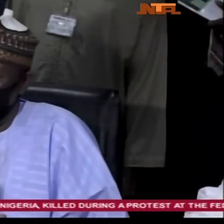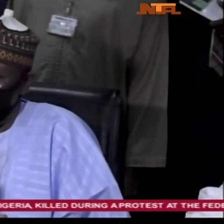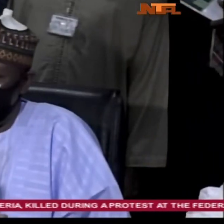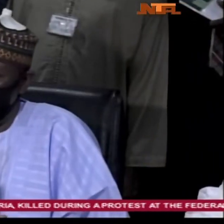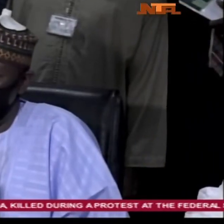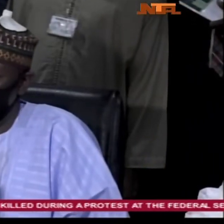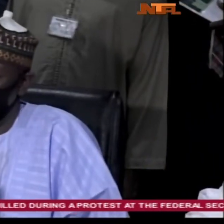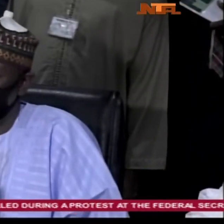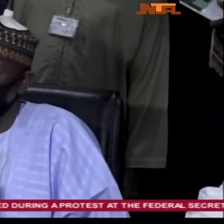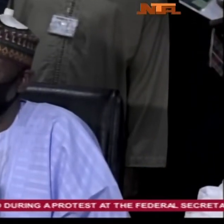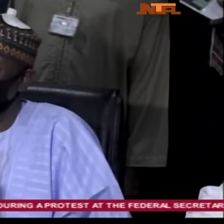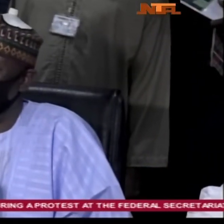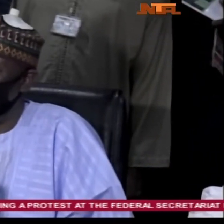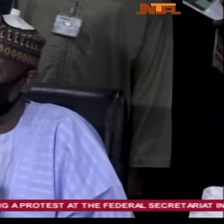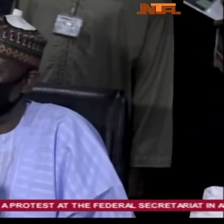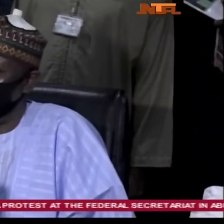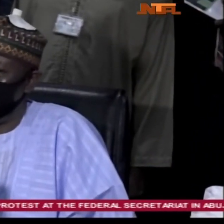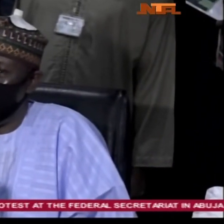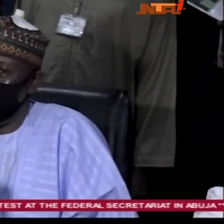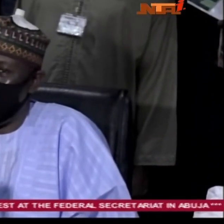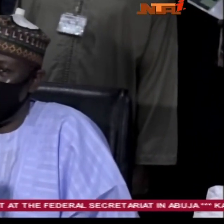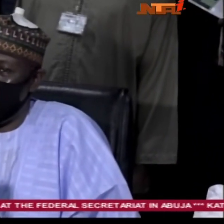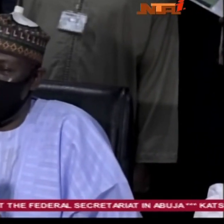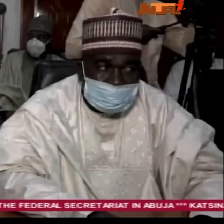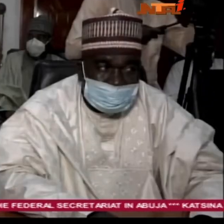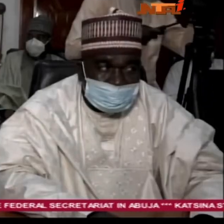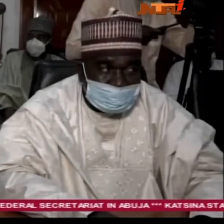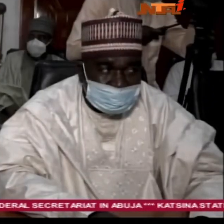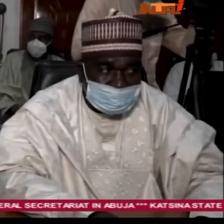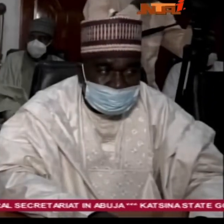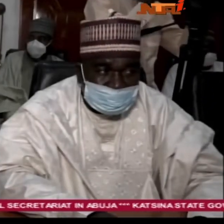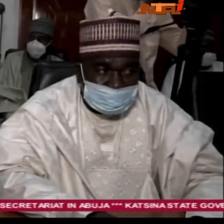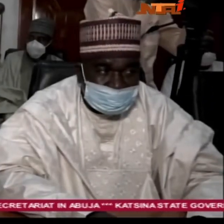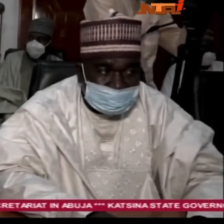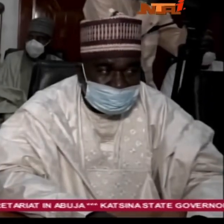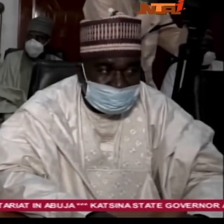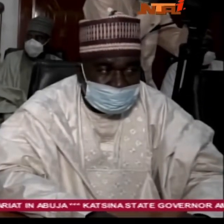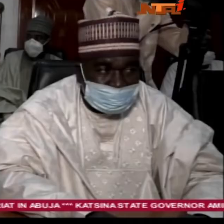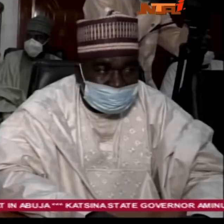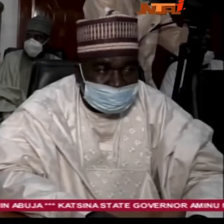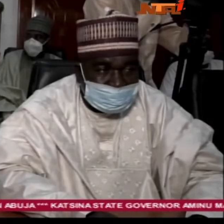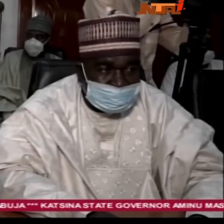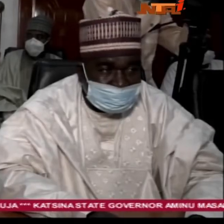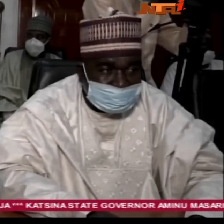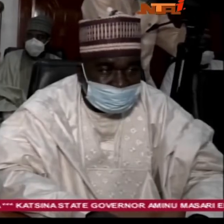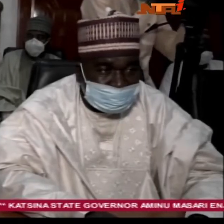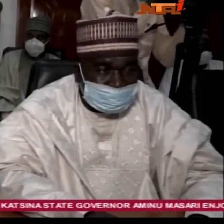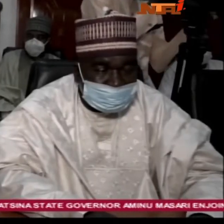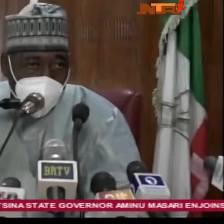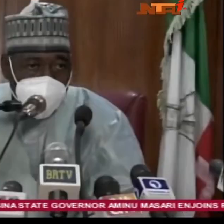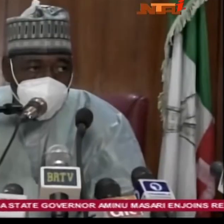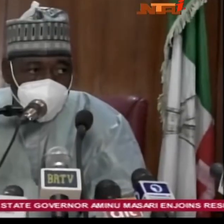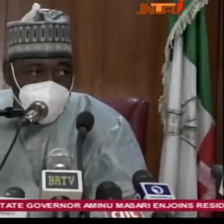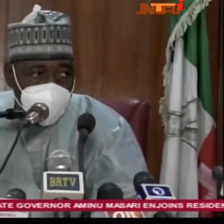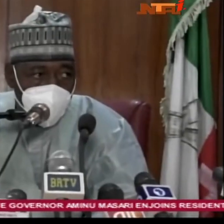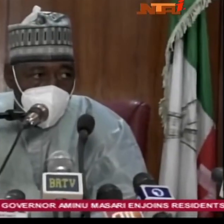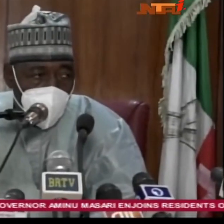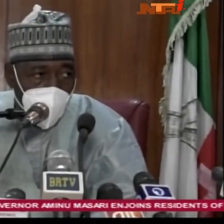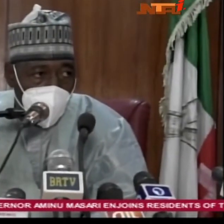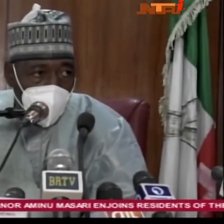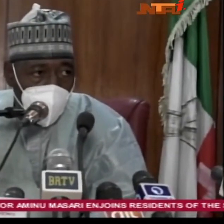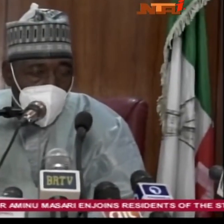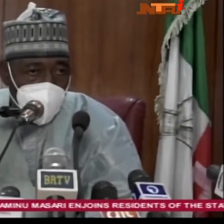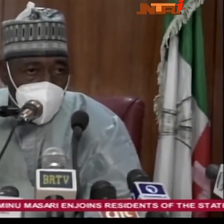said President Muhammadu Buhari specifically asked him to come along with his colleagues in the security formation to condole Governor Babagana Umara and the Shehu of